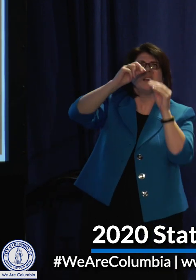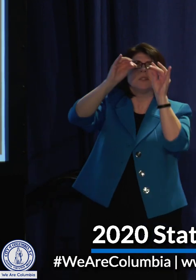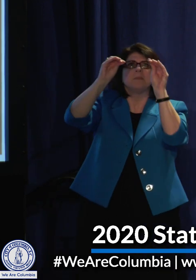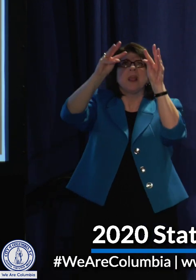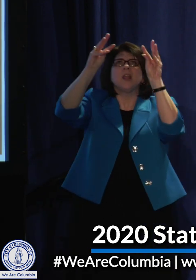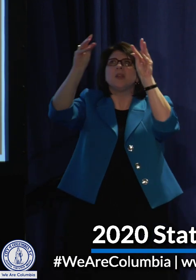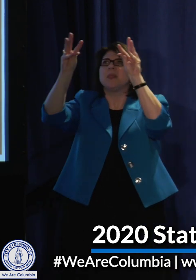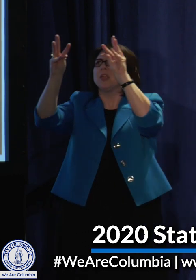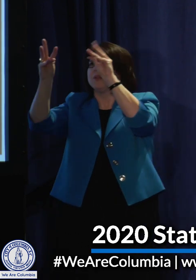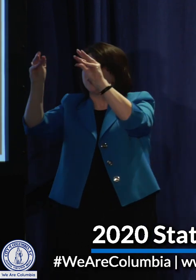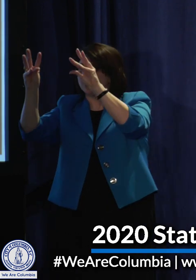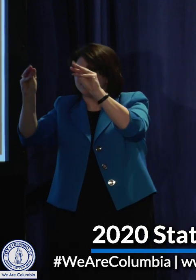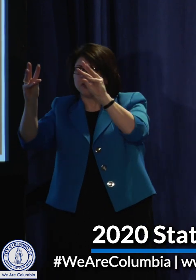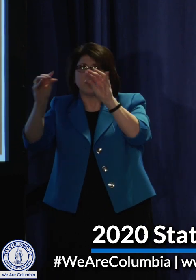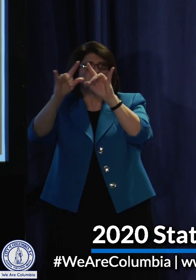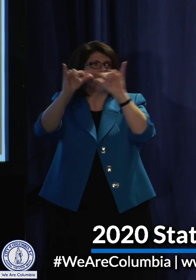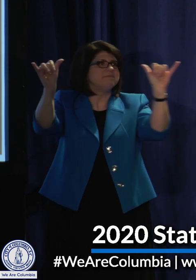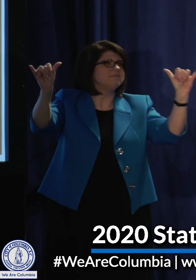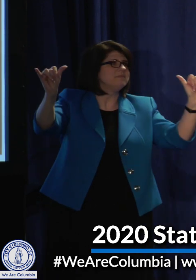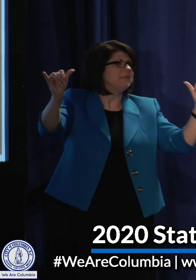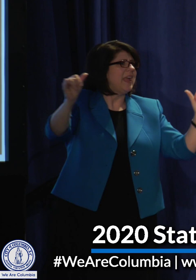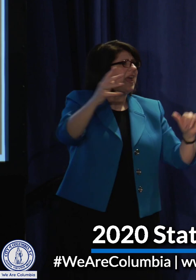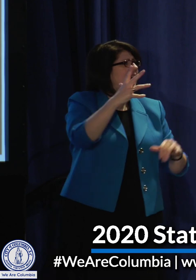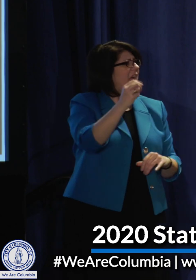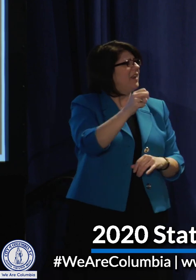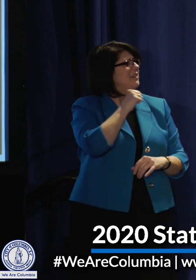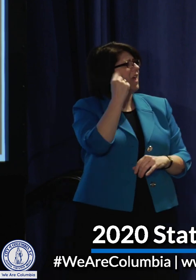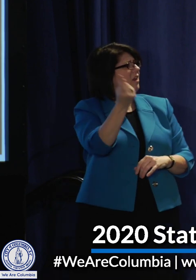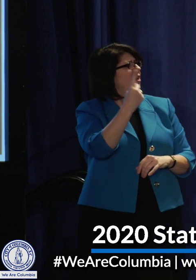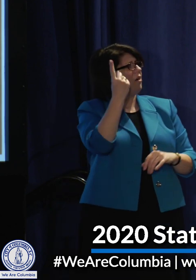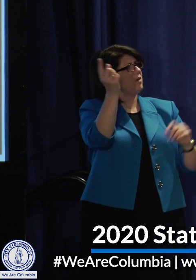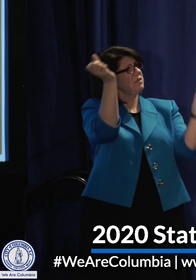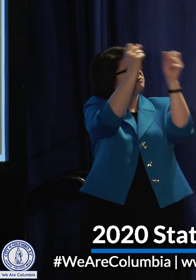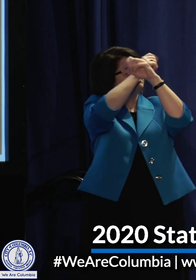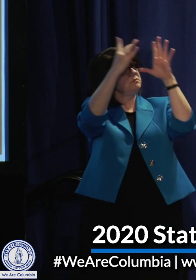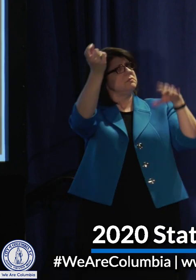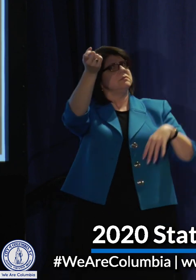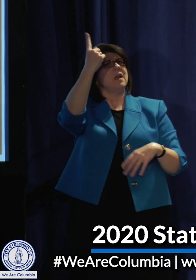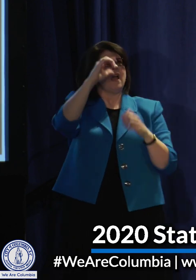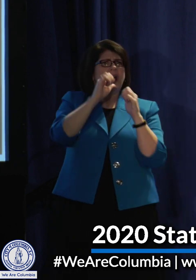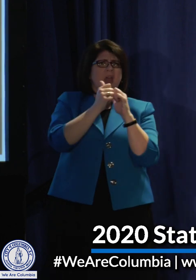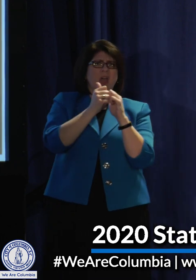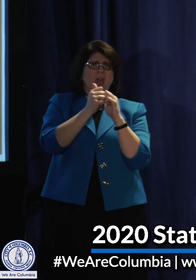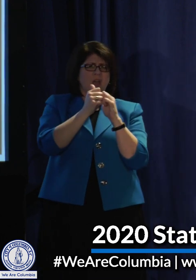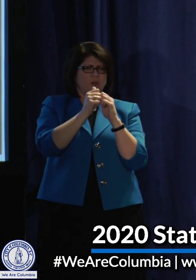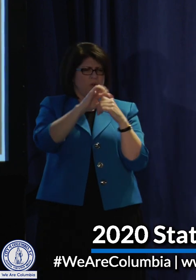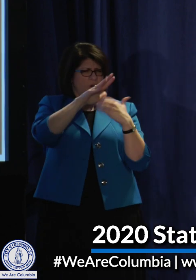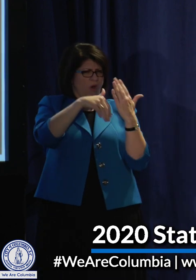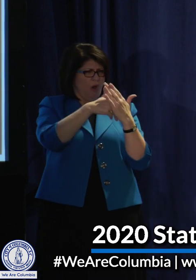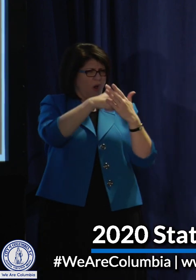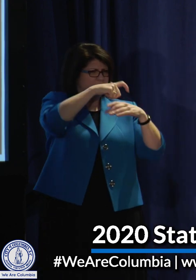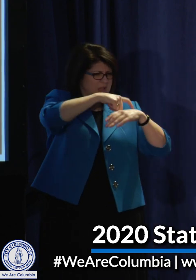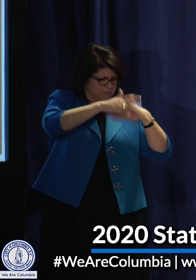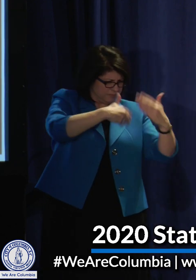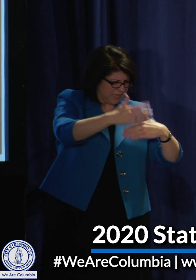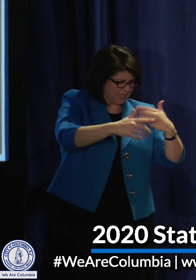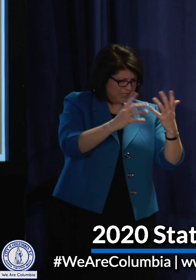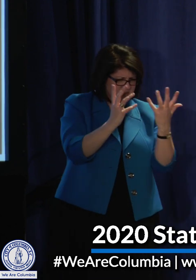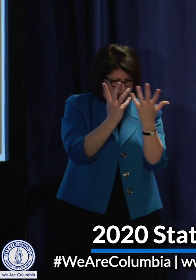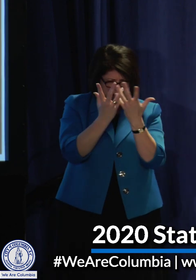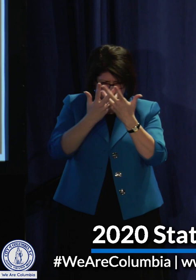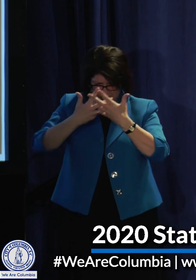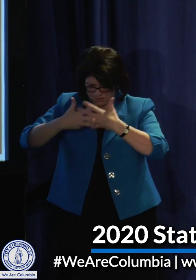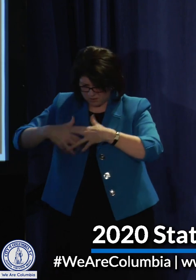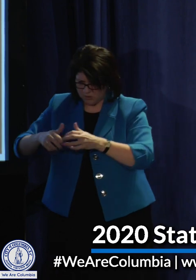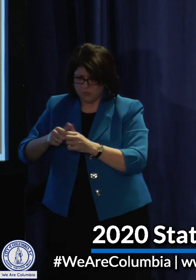another. And it is not always clear how these sync with the clock of council